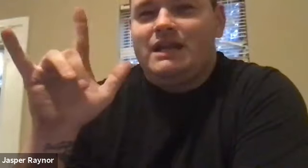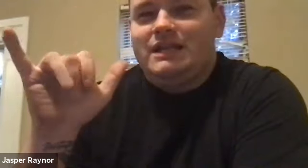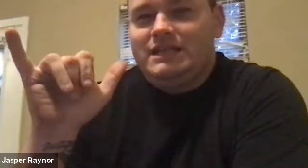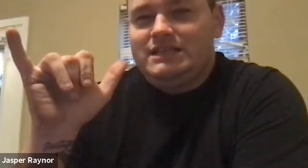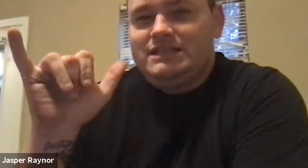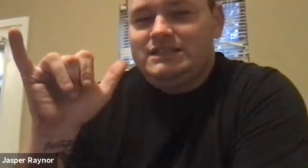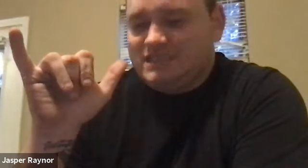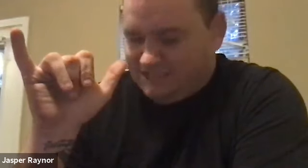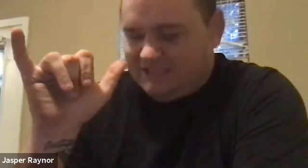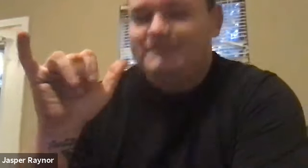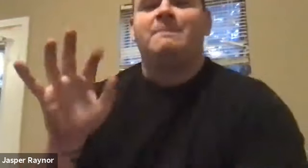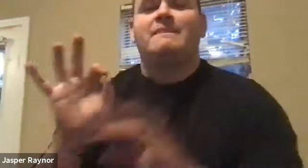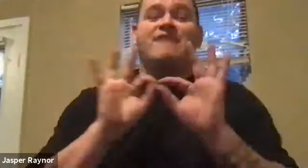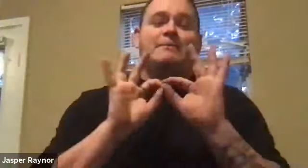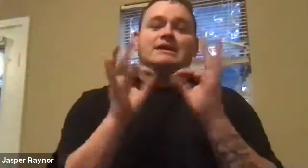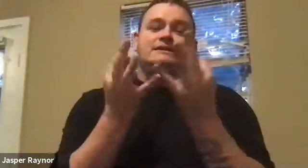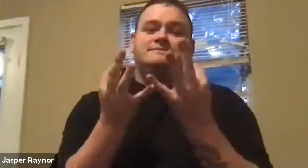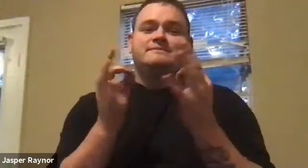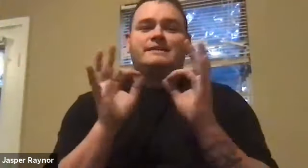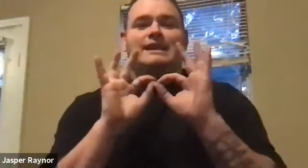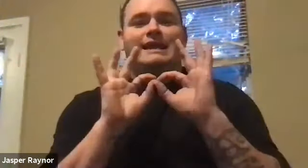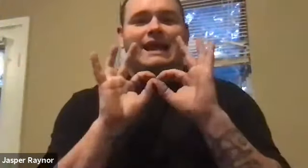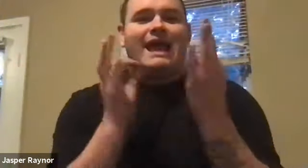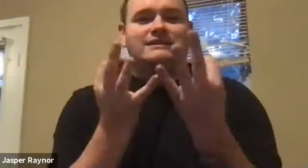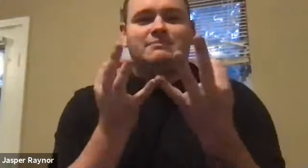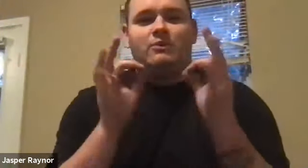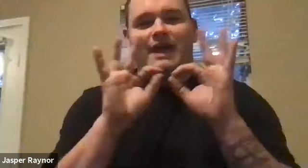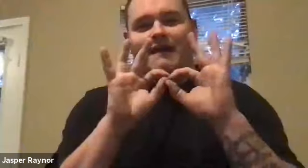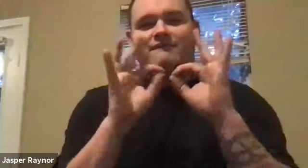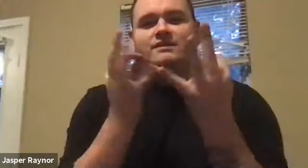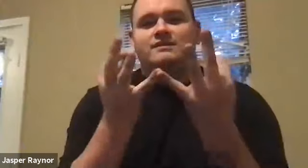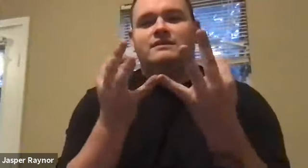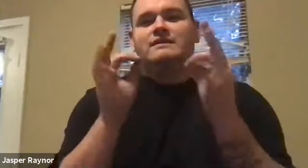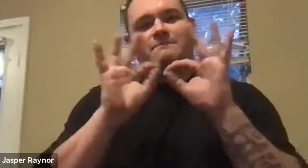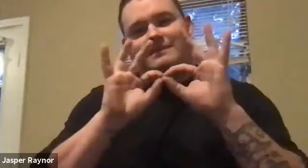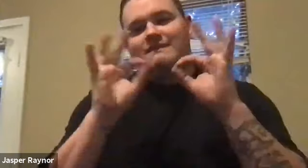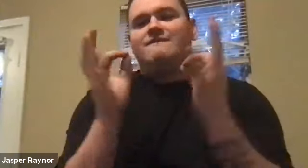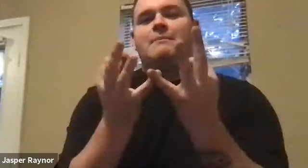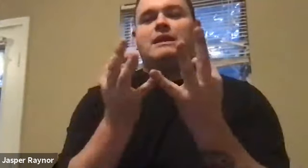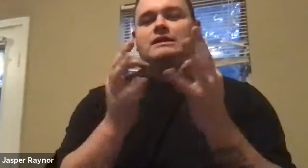Family. Family. Like class, but with an F. Family.